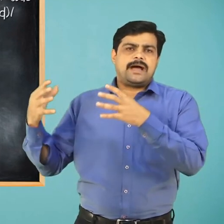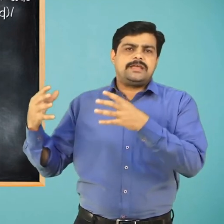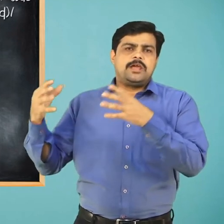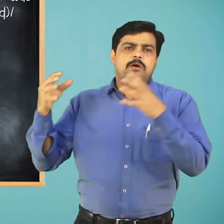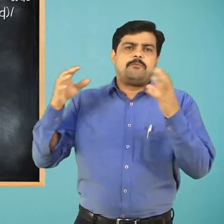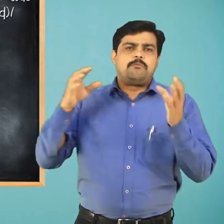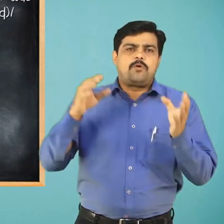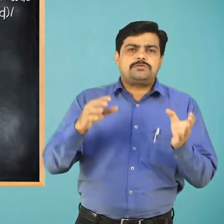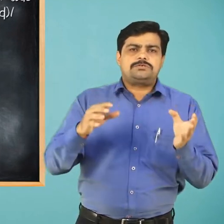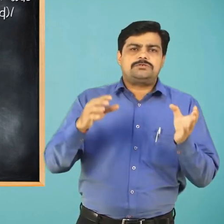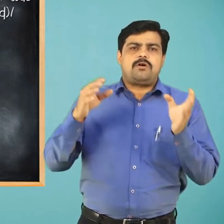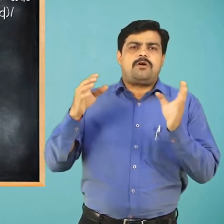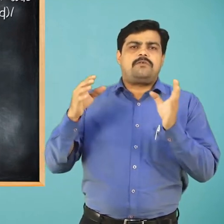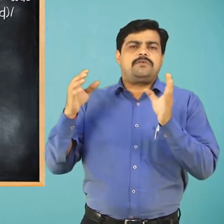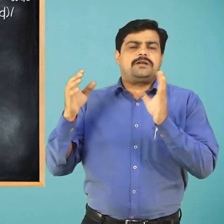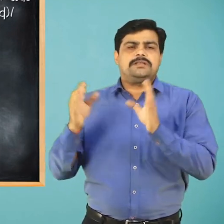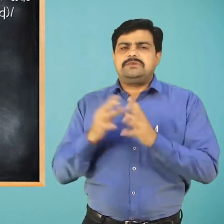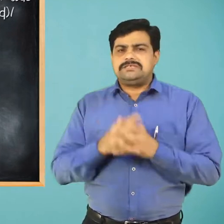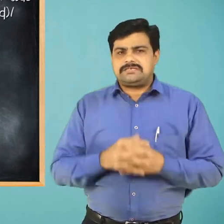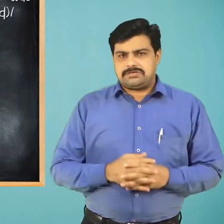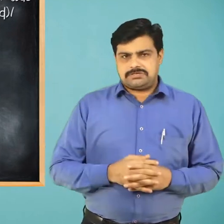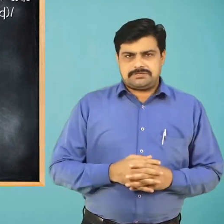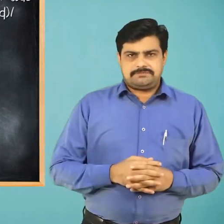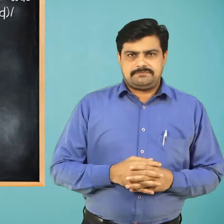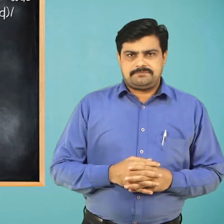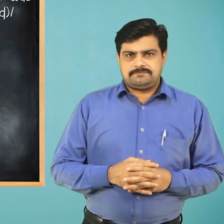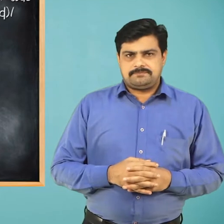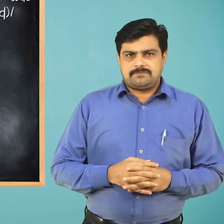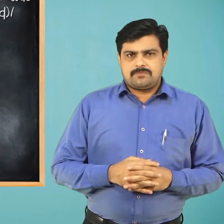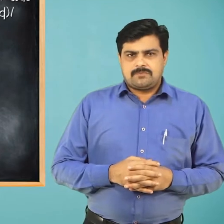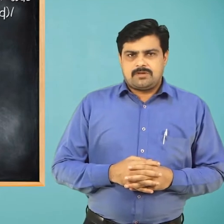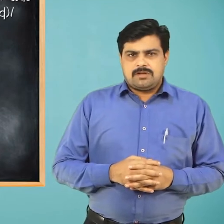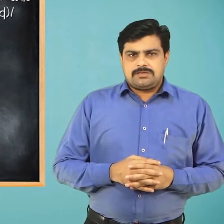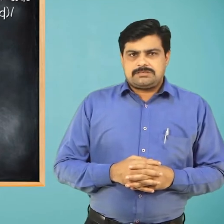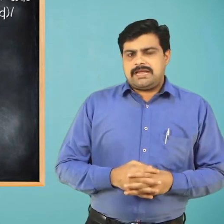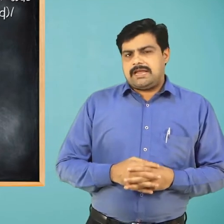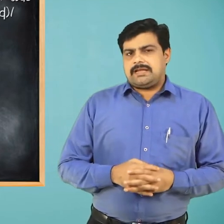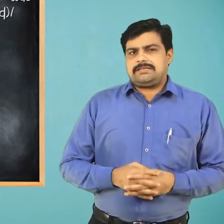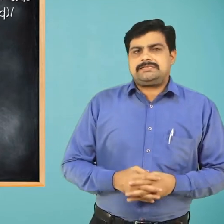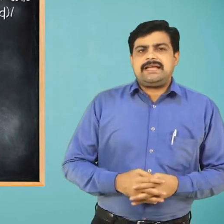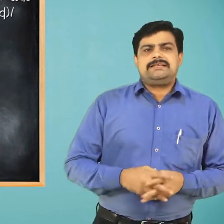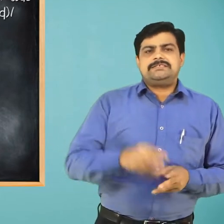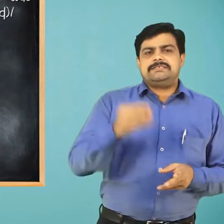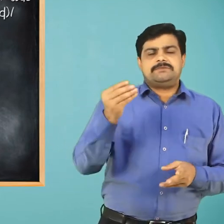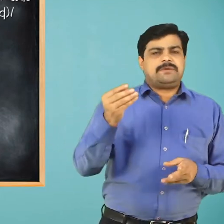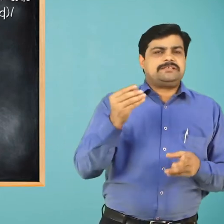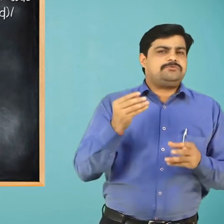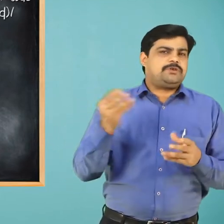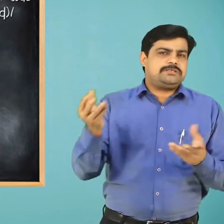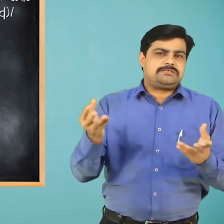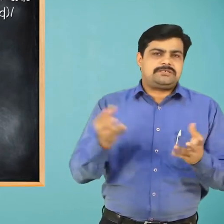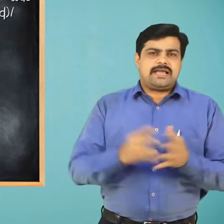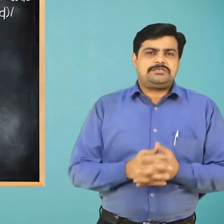by most of the visitors. See, the sentence is in passive voice as